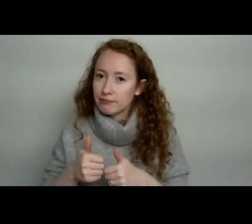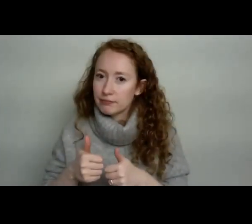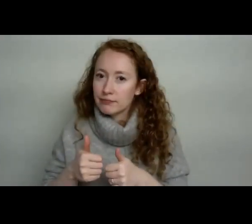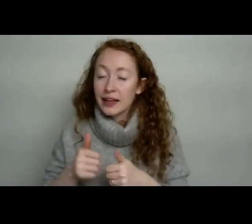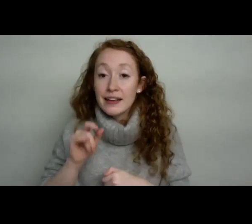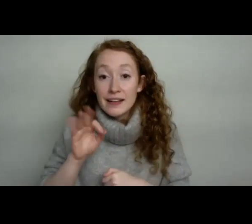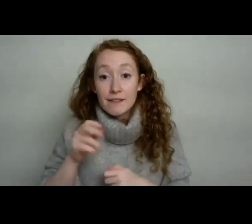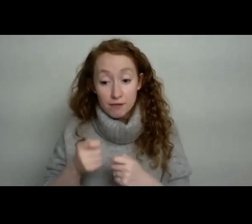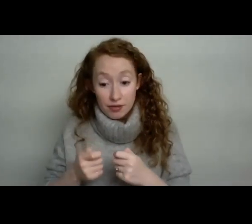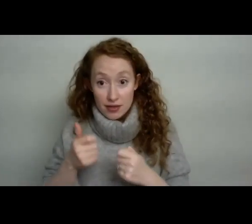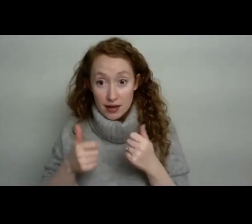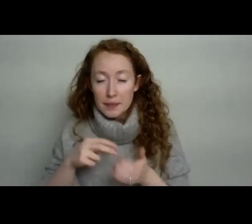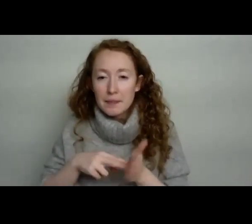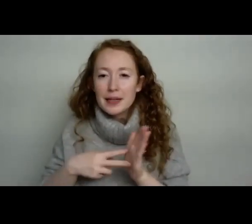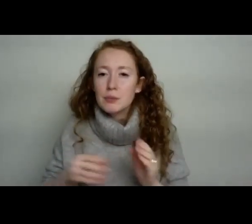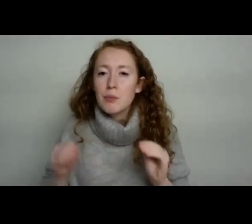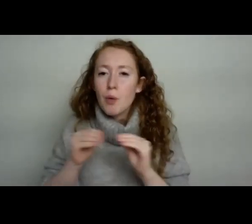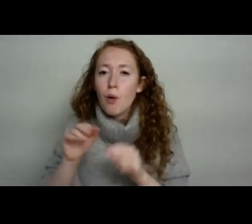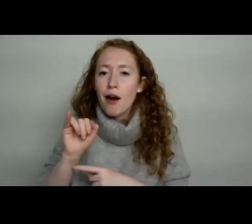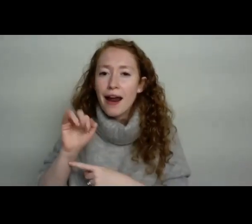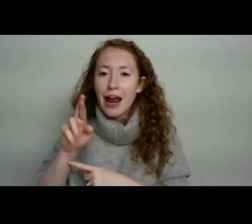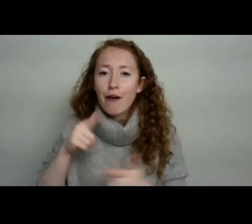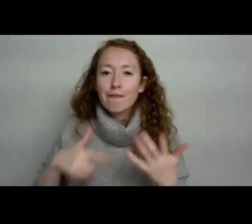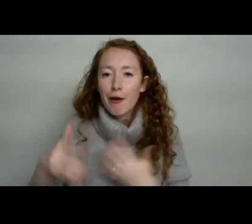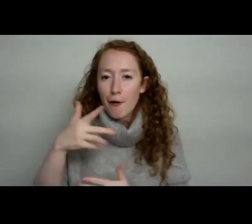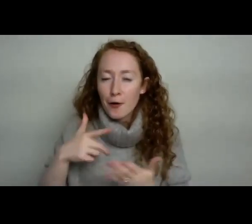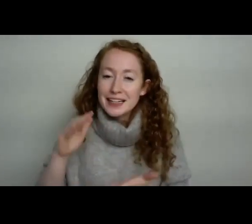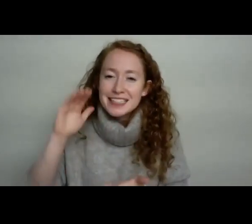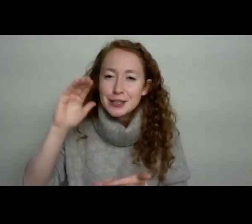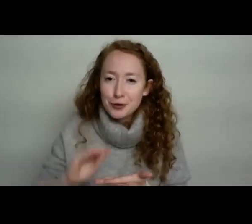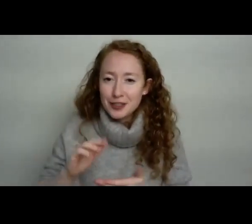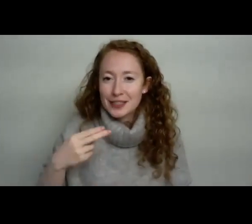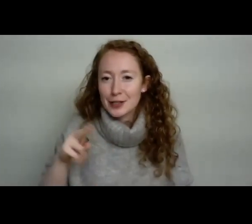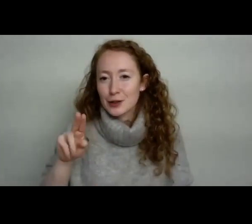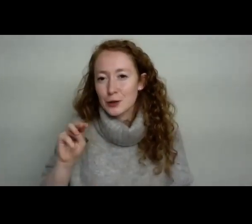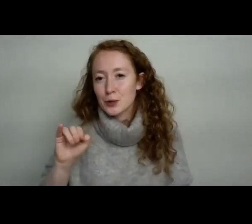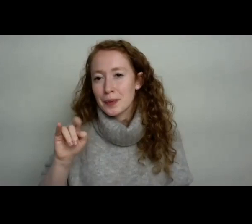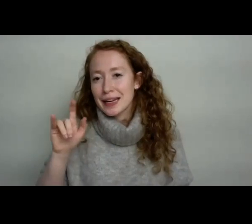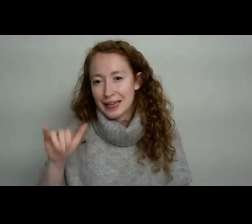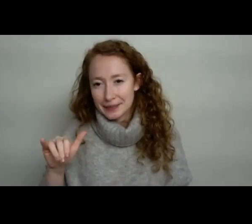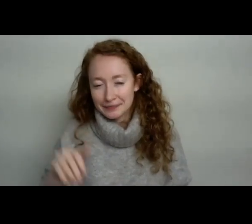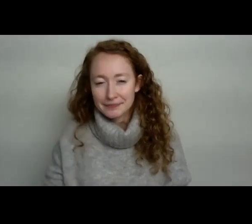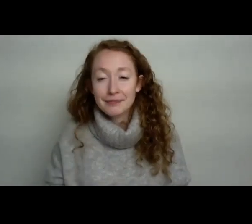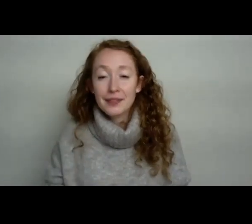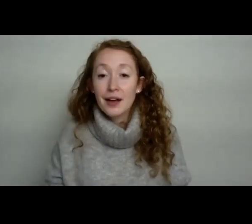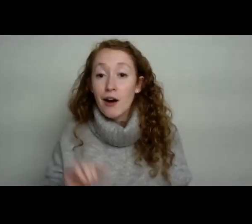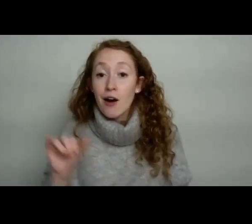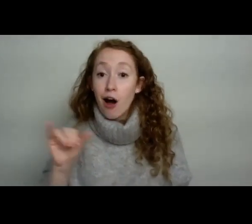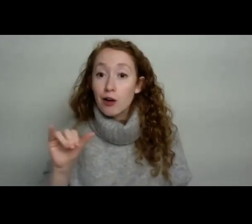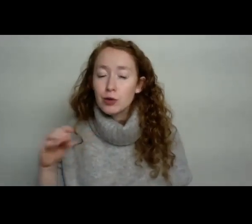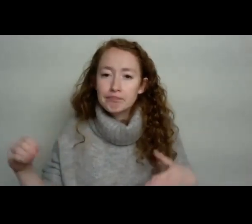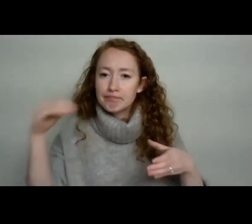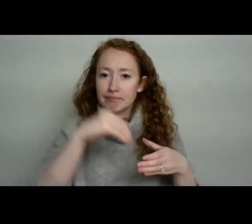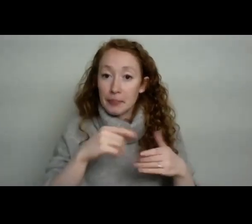actively, right, creating more airflow capacity and decreasing humidity. Amazing. Also, pot up early and